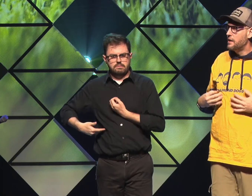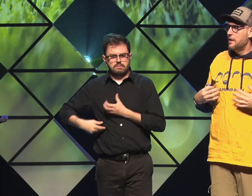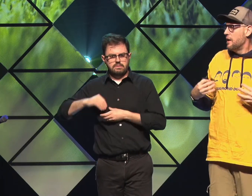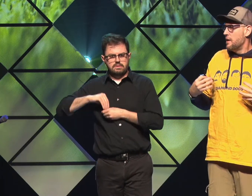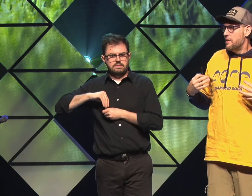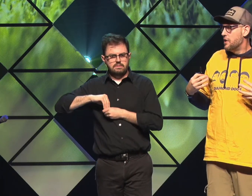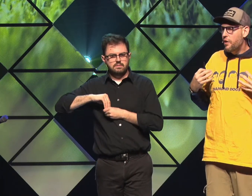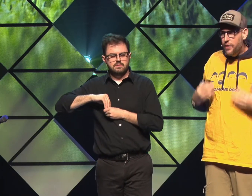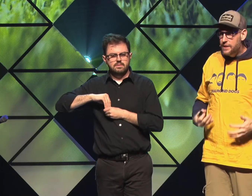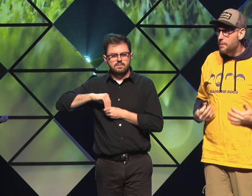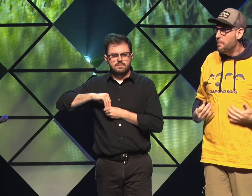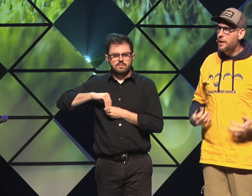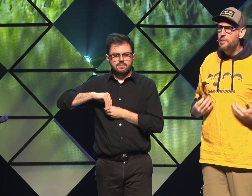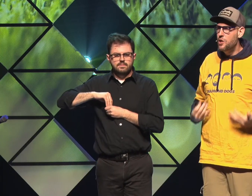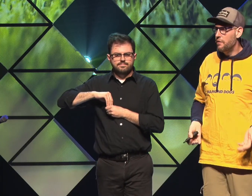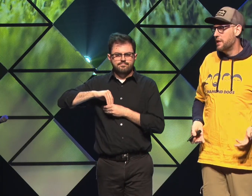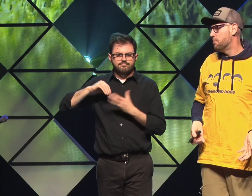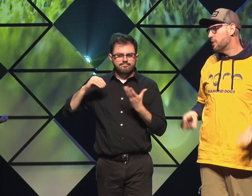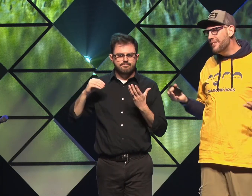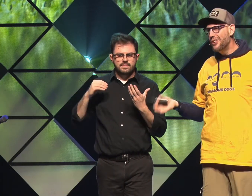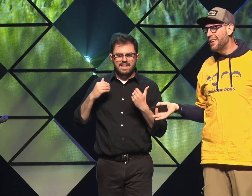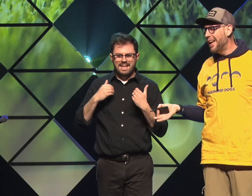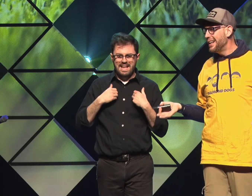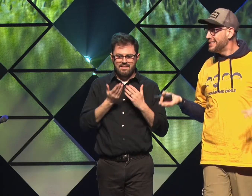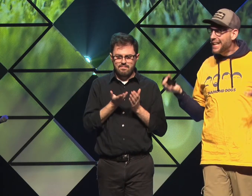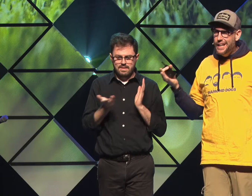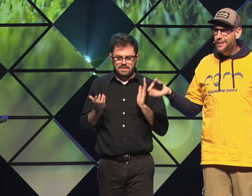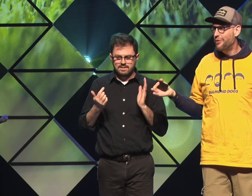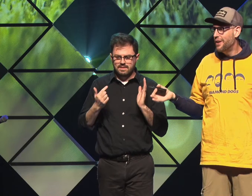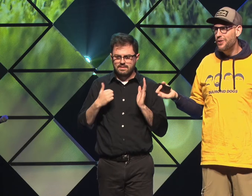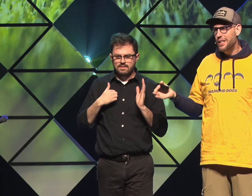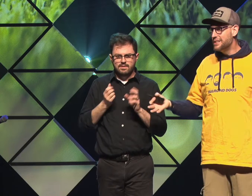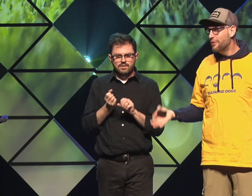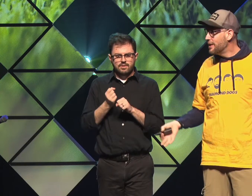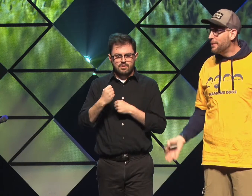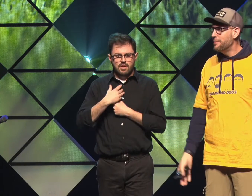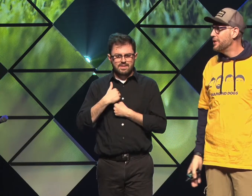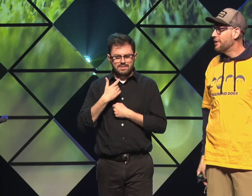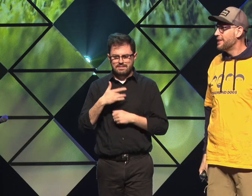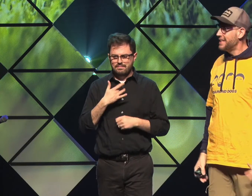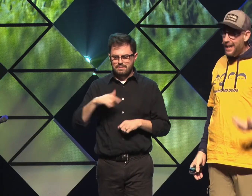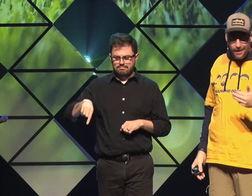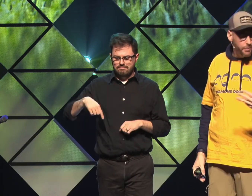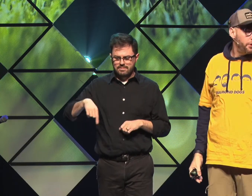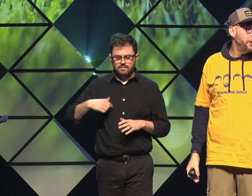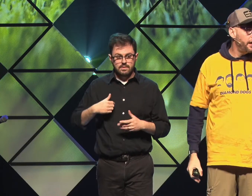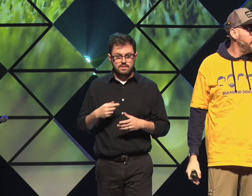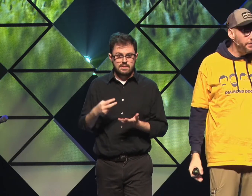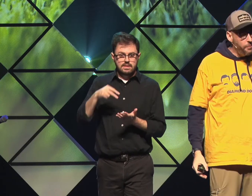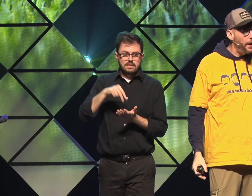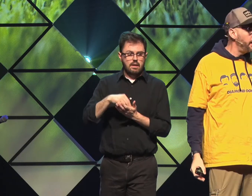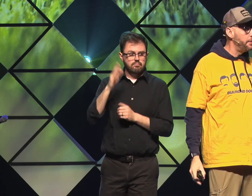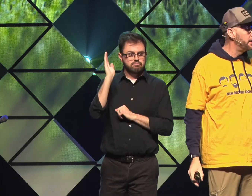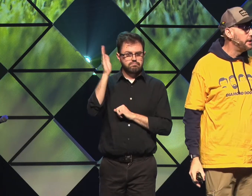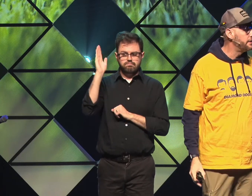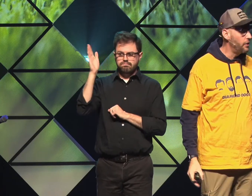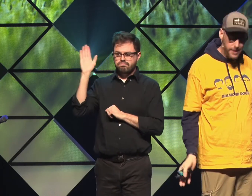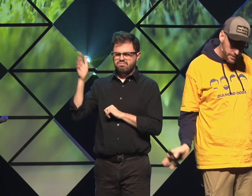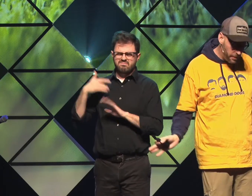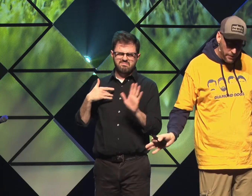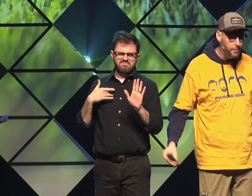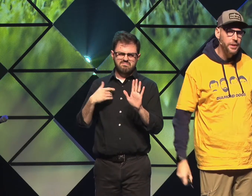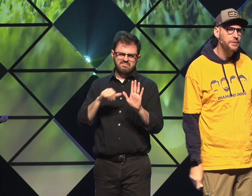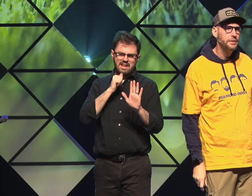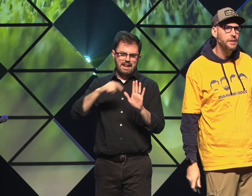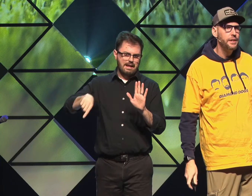Right? Like, there are things that make me nervous. Believe it or not, standing in front of you doesn't really make me nervous. I have a pretty good idea of how bad I am at this, so it